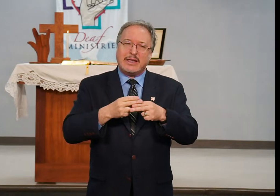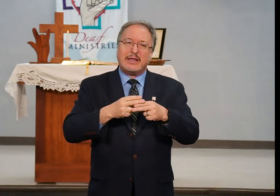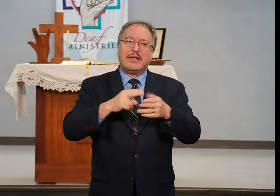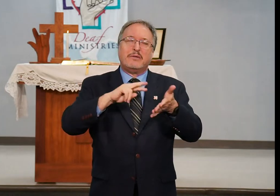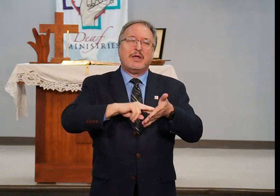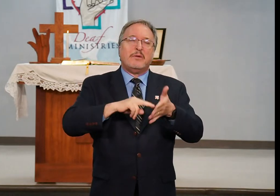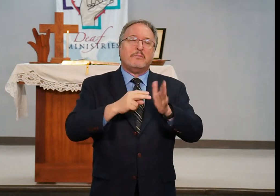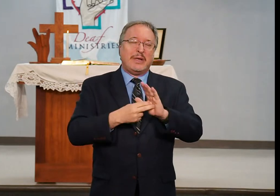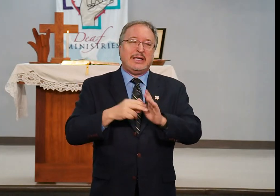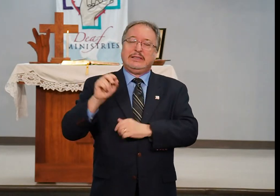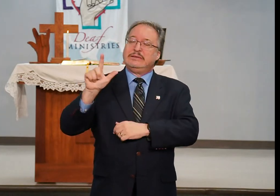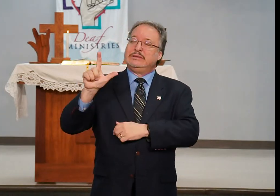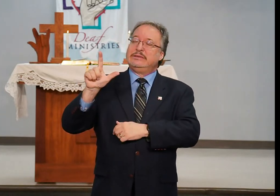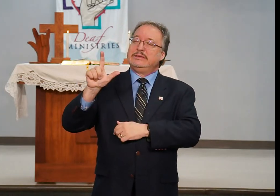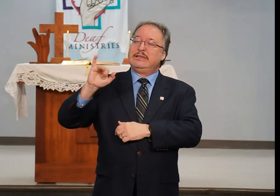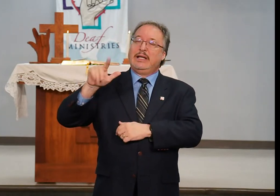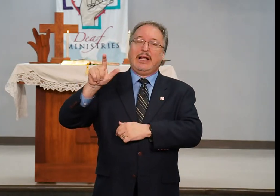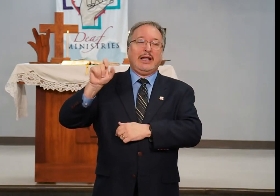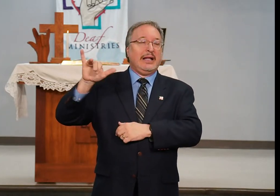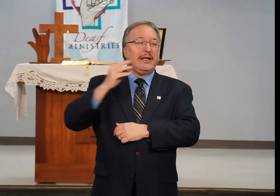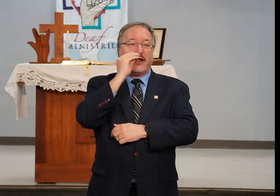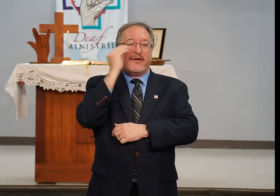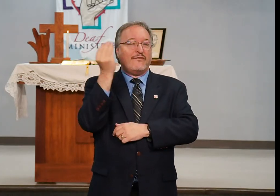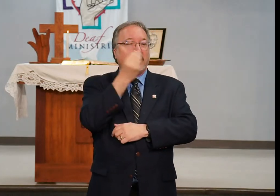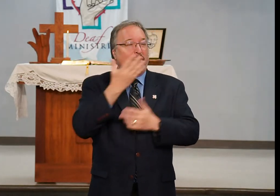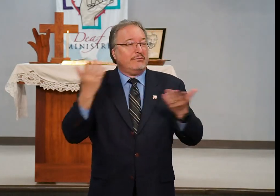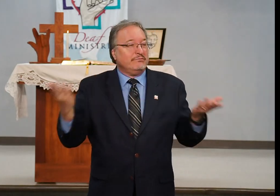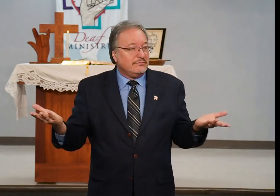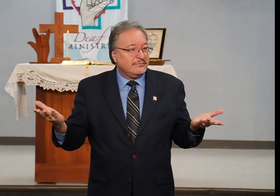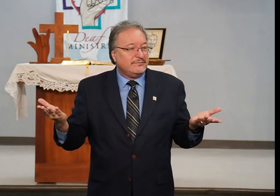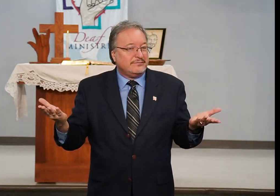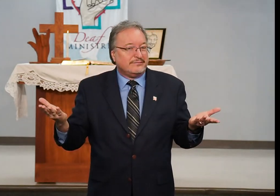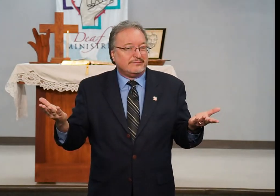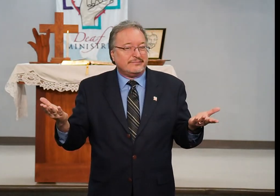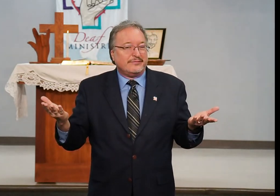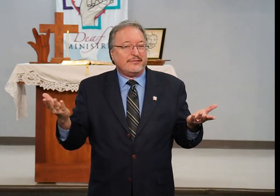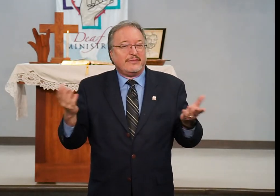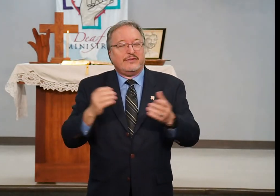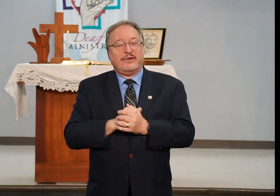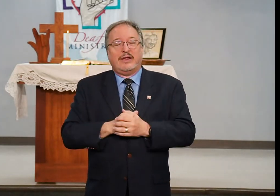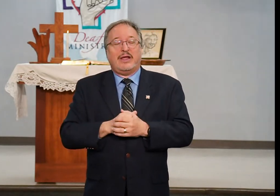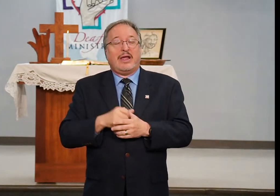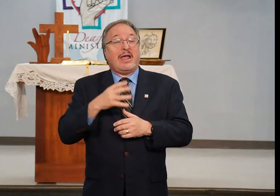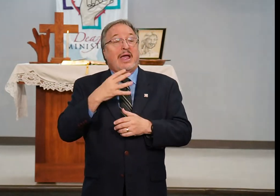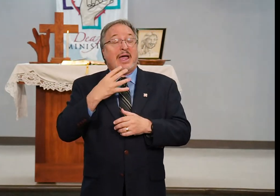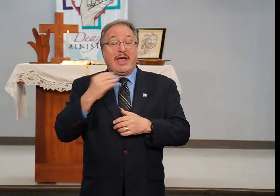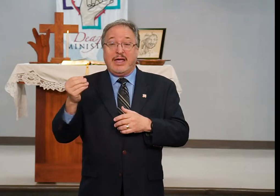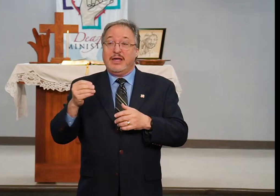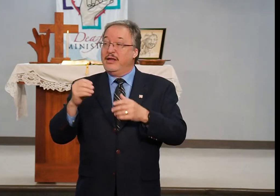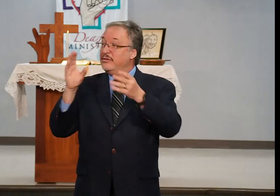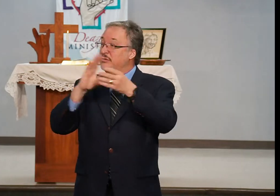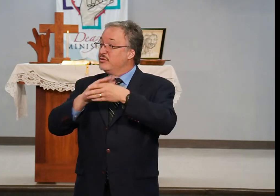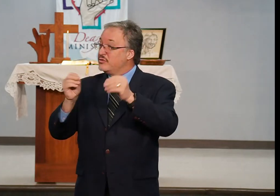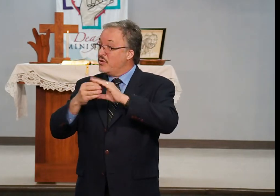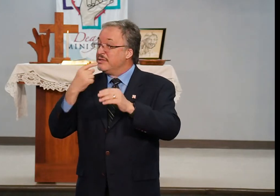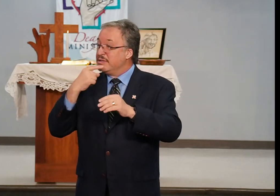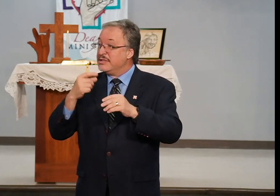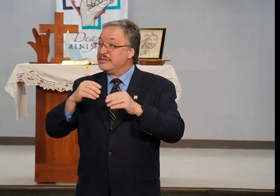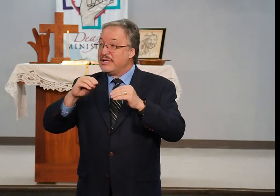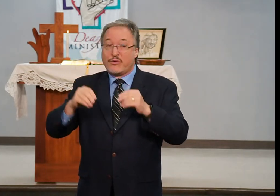named. Her name means lily, the flower that you're familiar with.